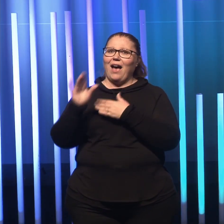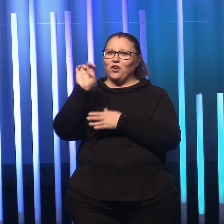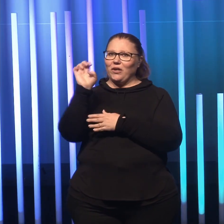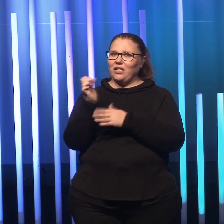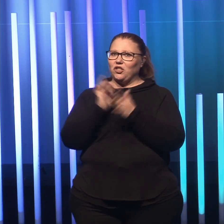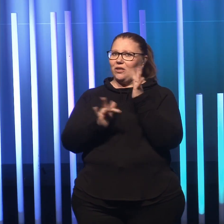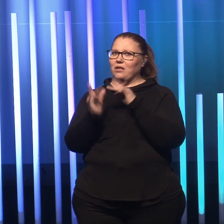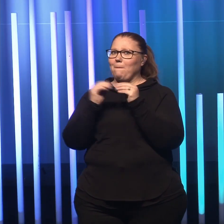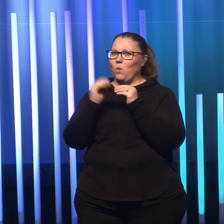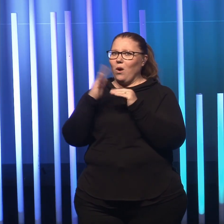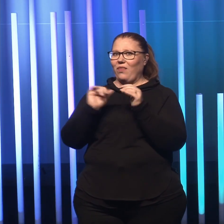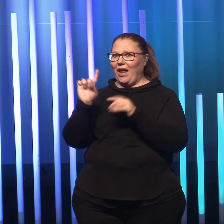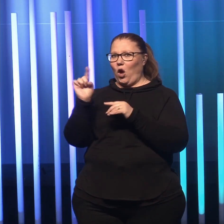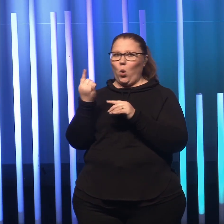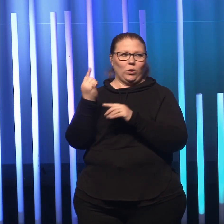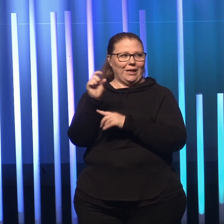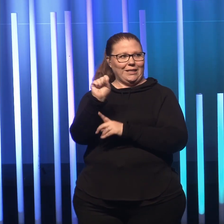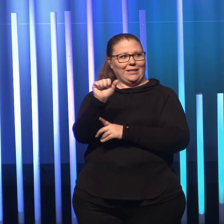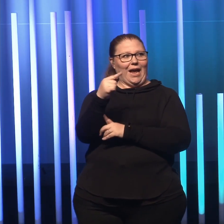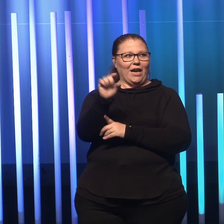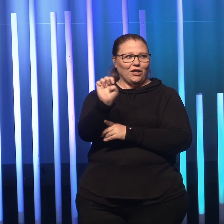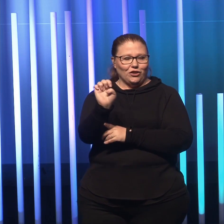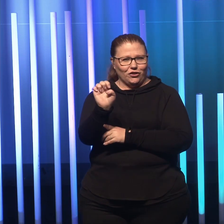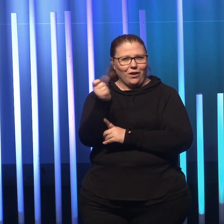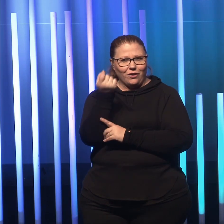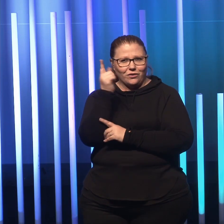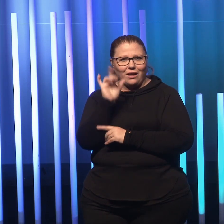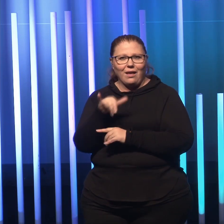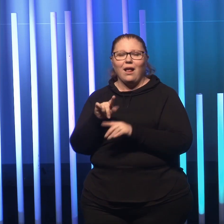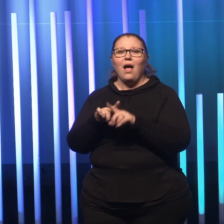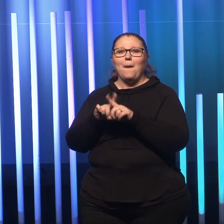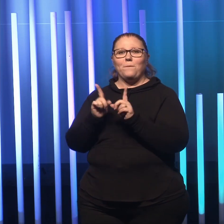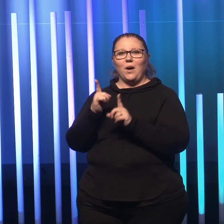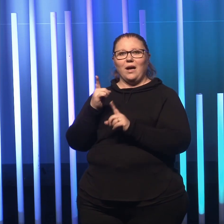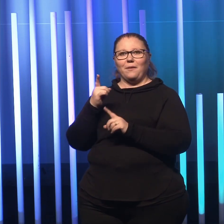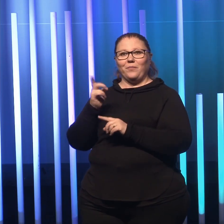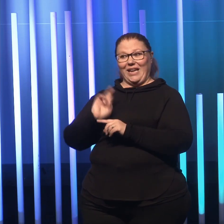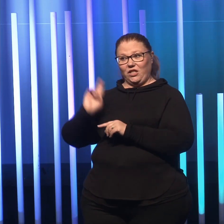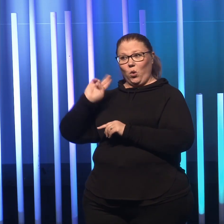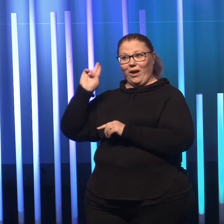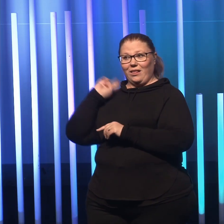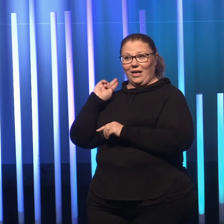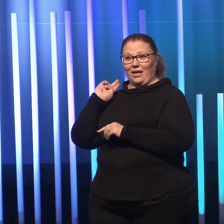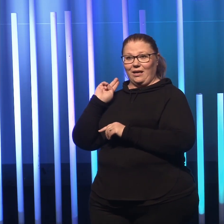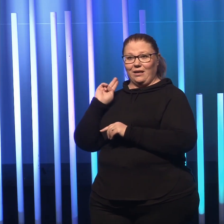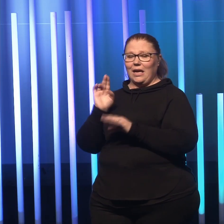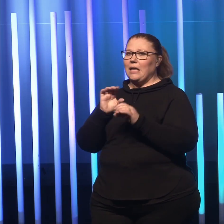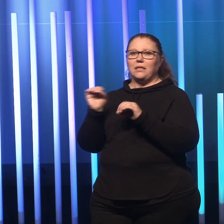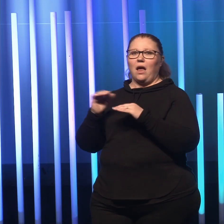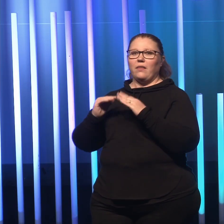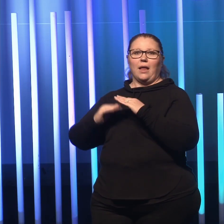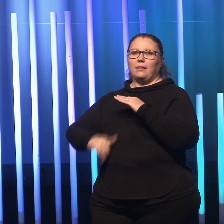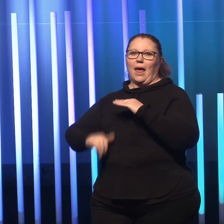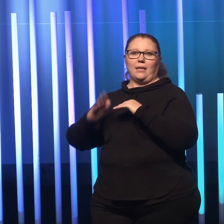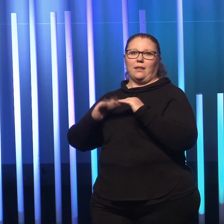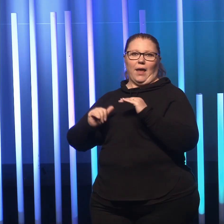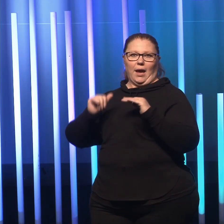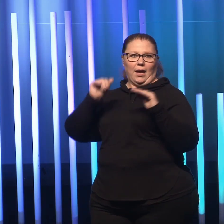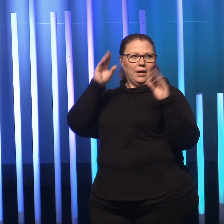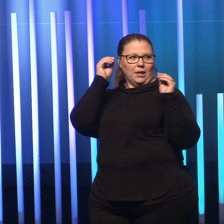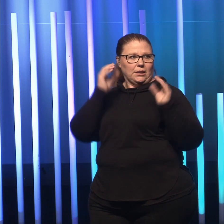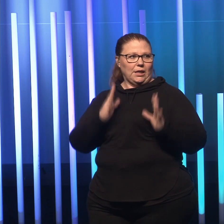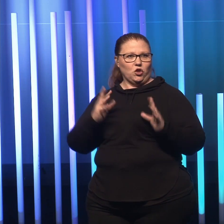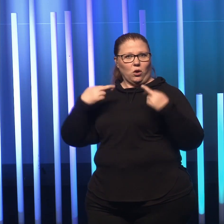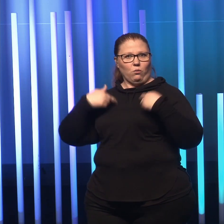way more than just a sage. But we have to say historically, he's nothing less than this. Right? He would